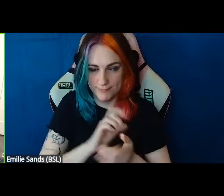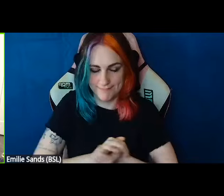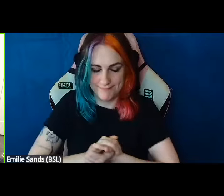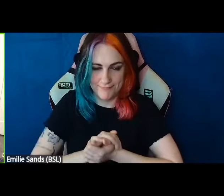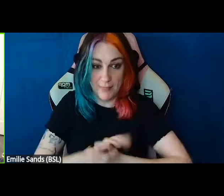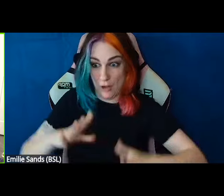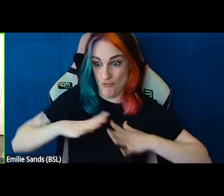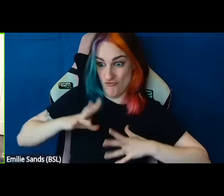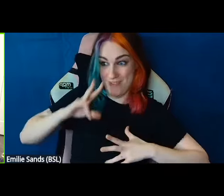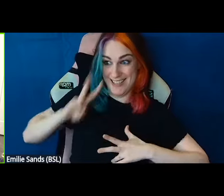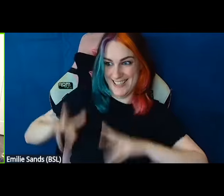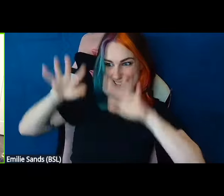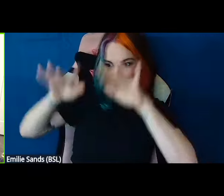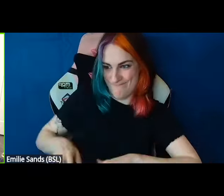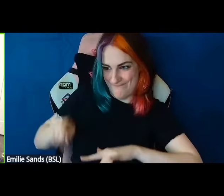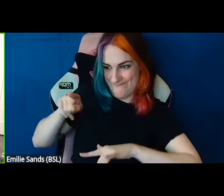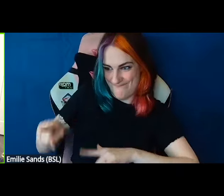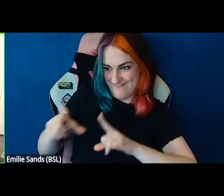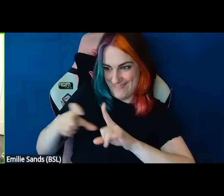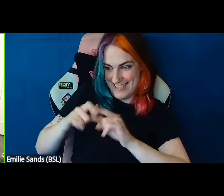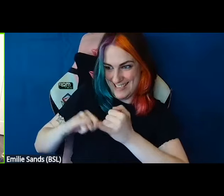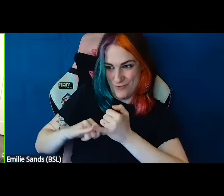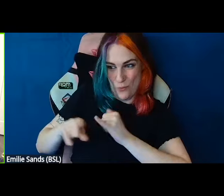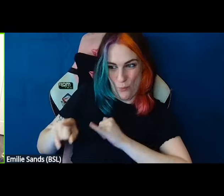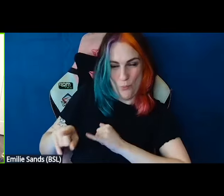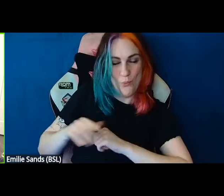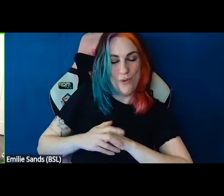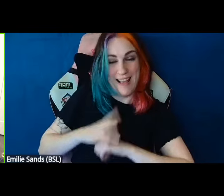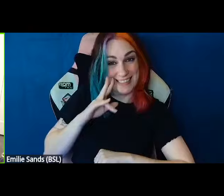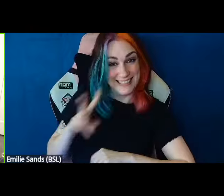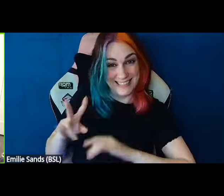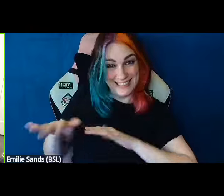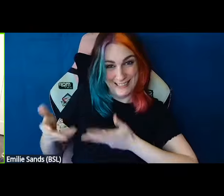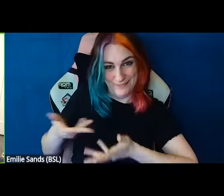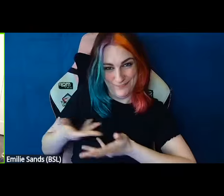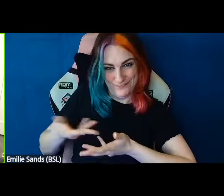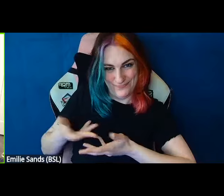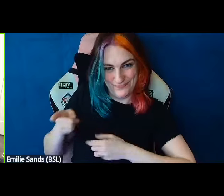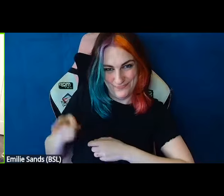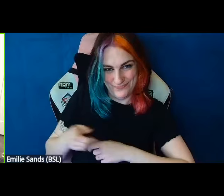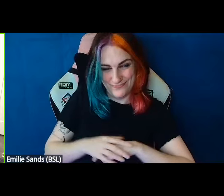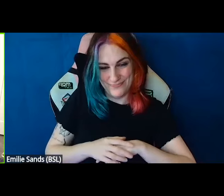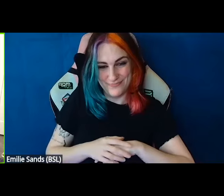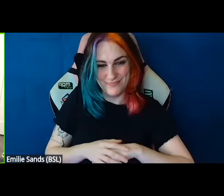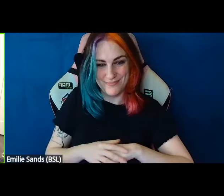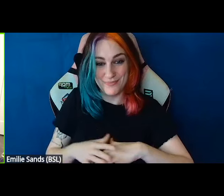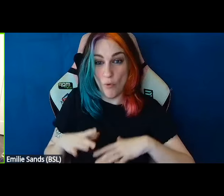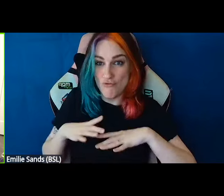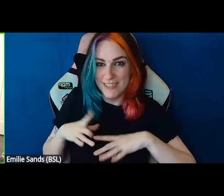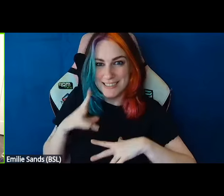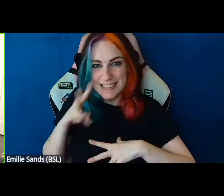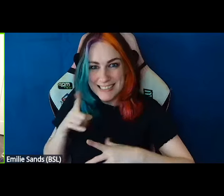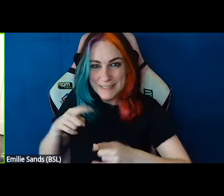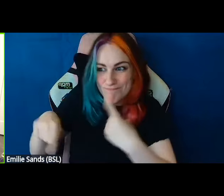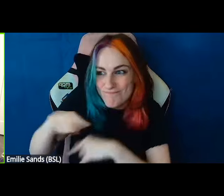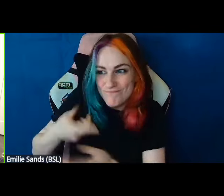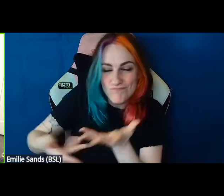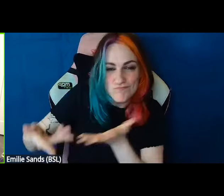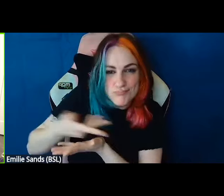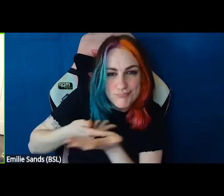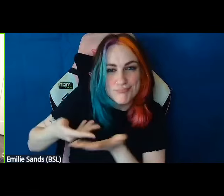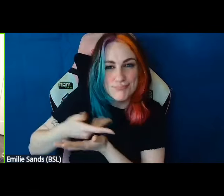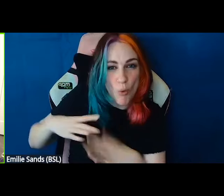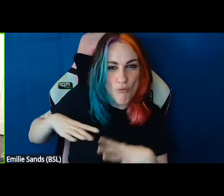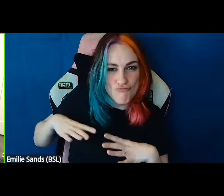side. Uh, this is where I see you chat. I can already see everyone getting in there, chatting.